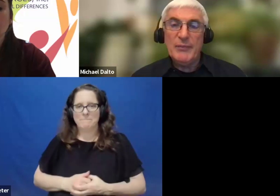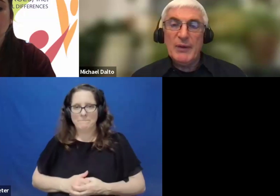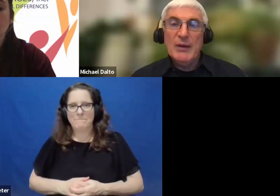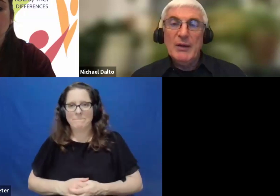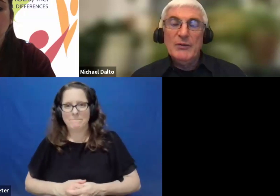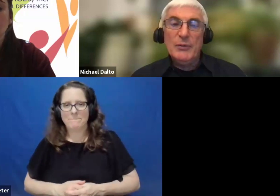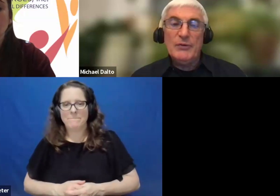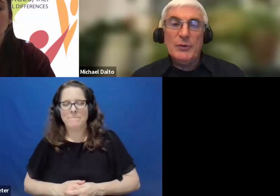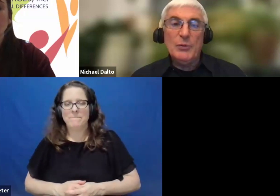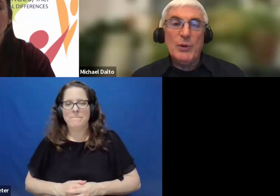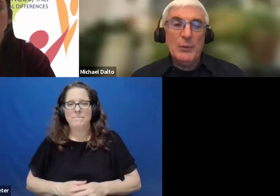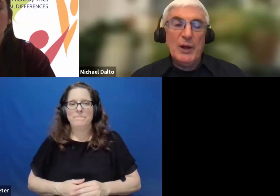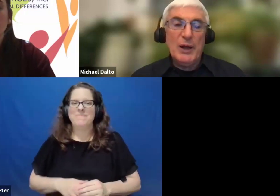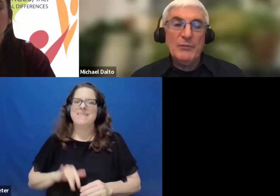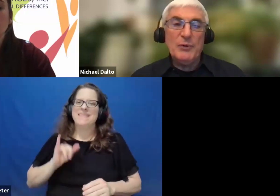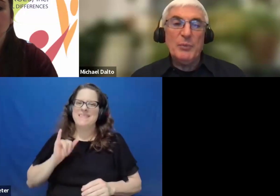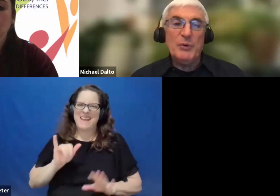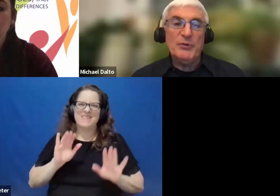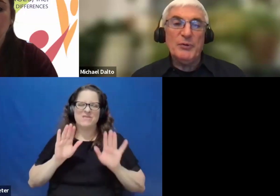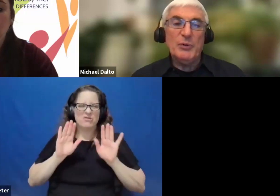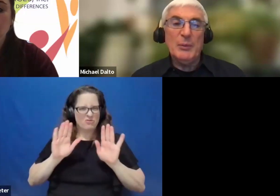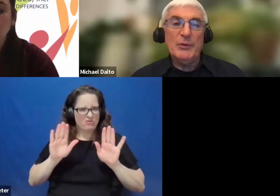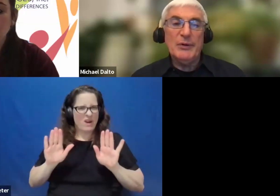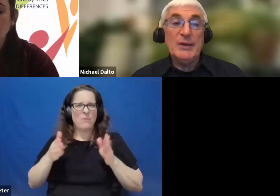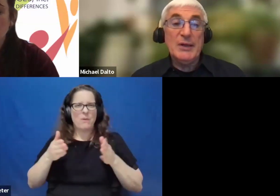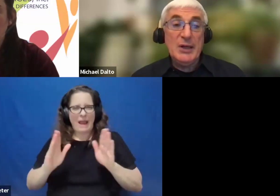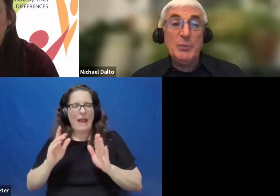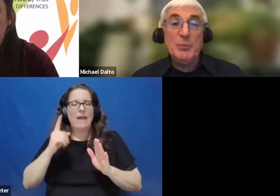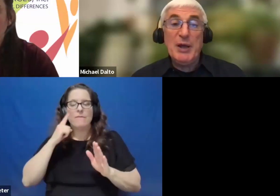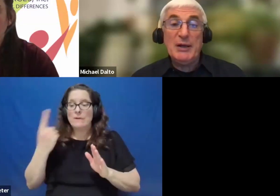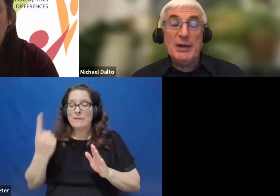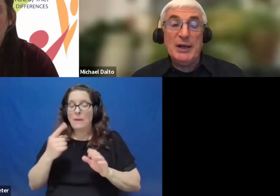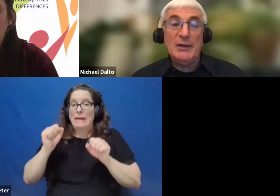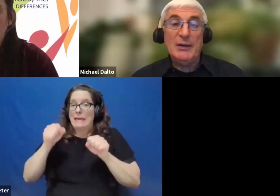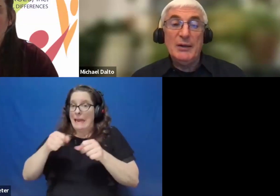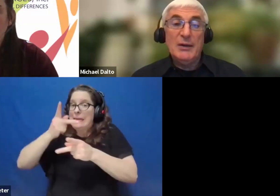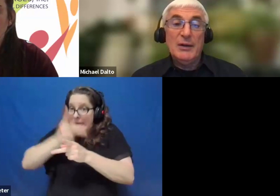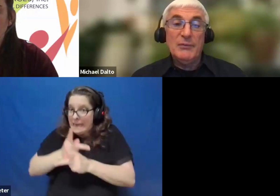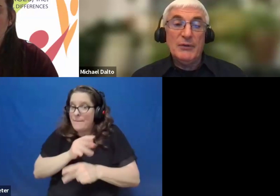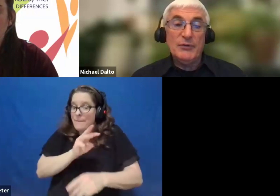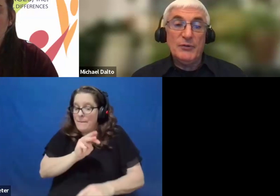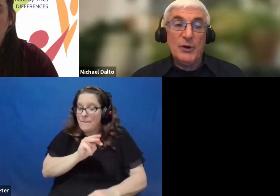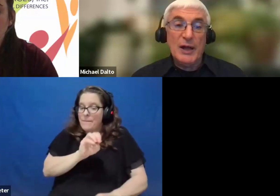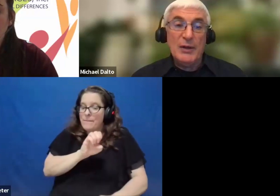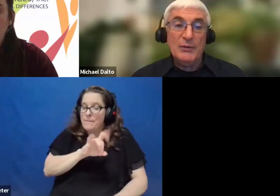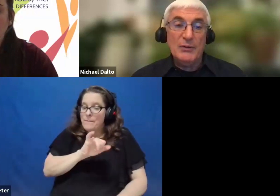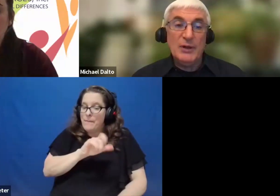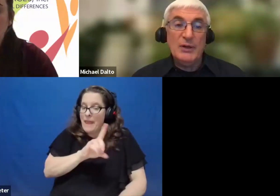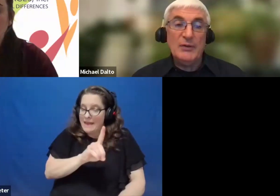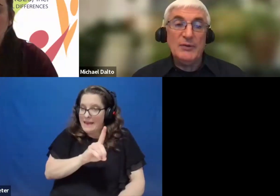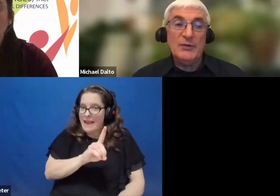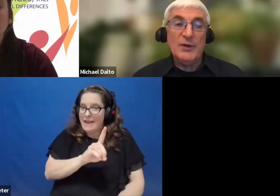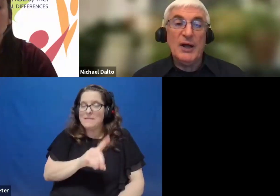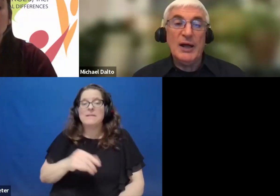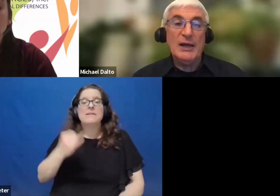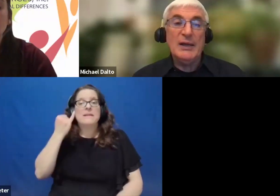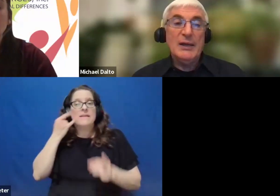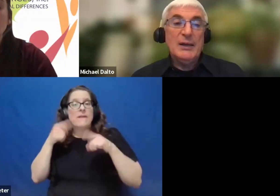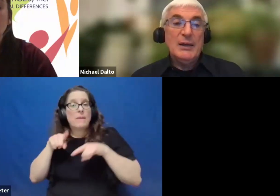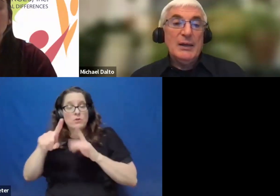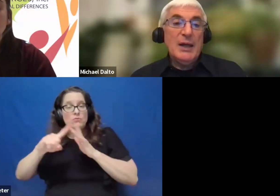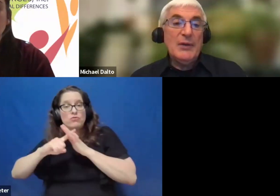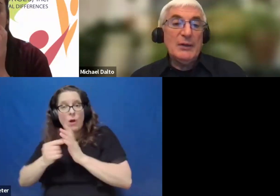benefit. So that's a great way for a person to be able to keep Medicaid if they start out on